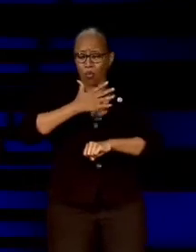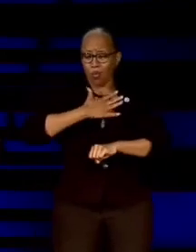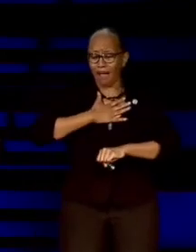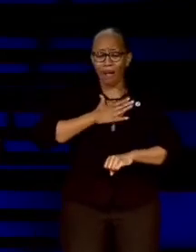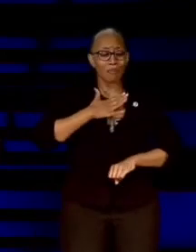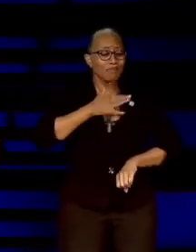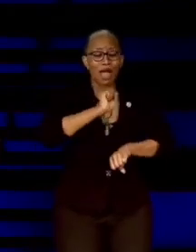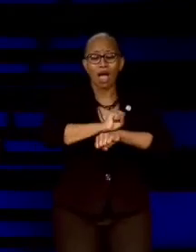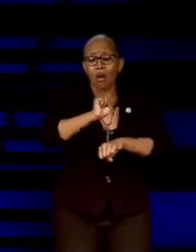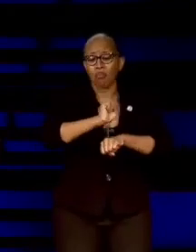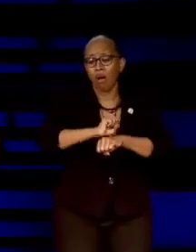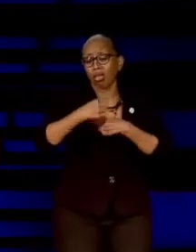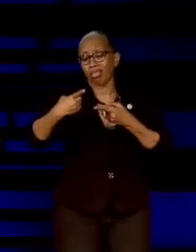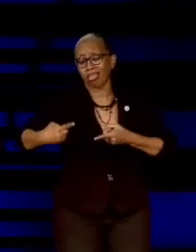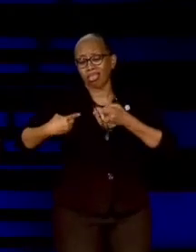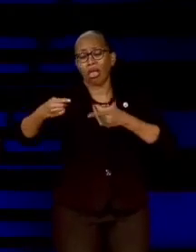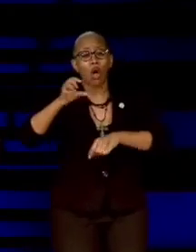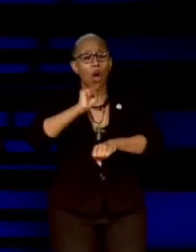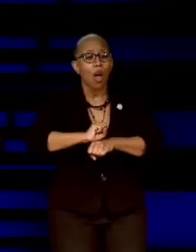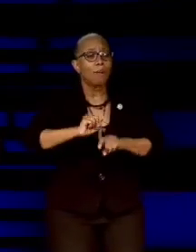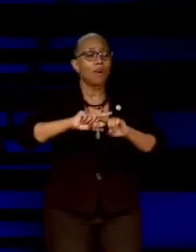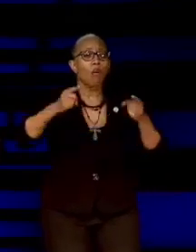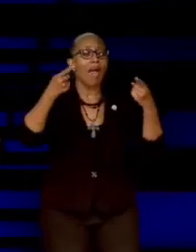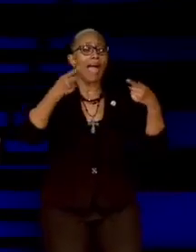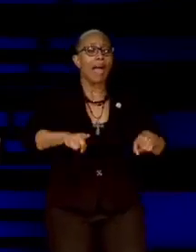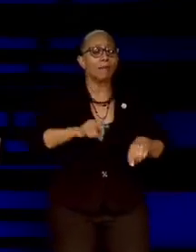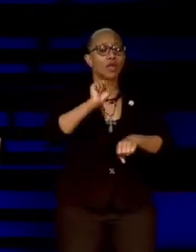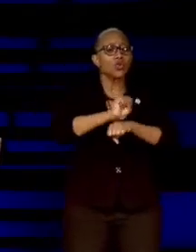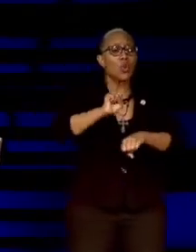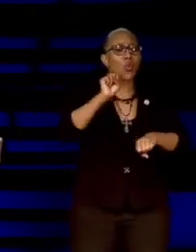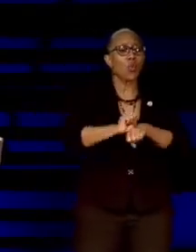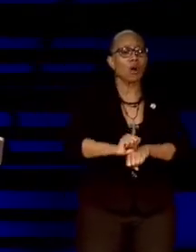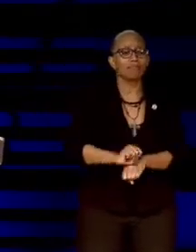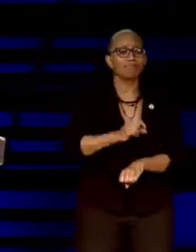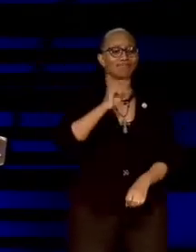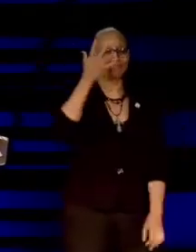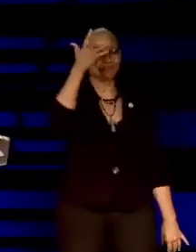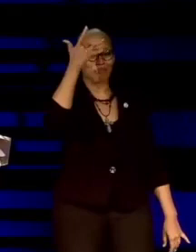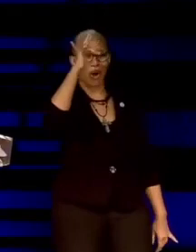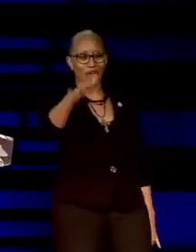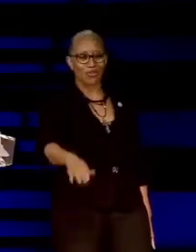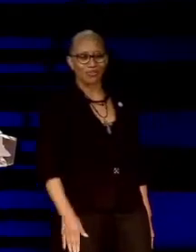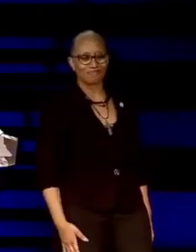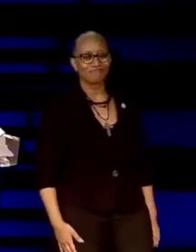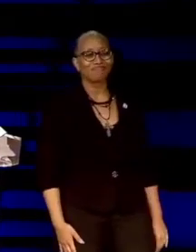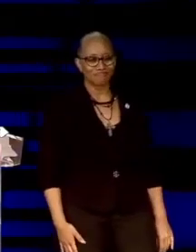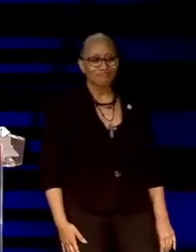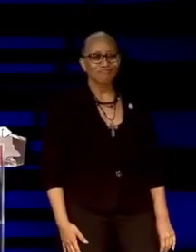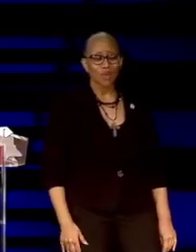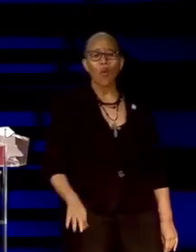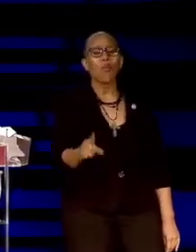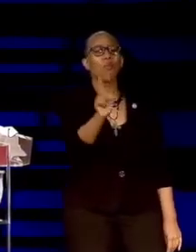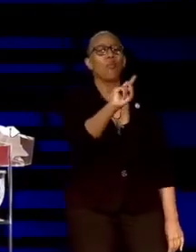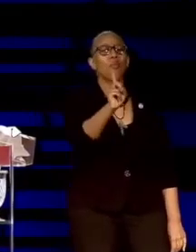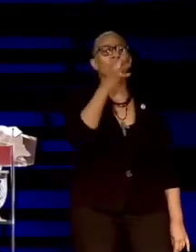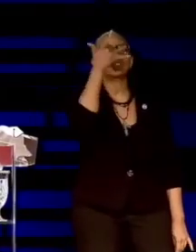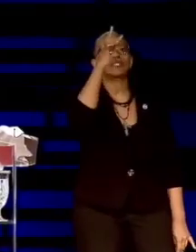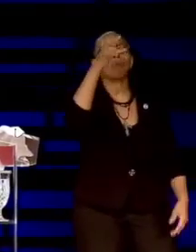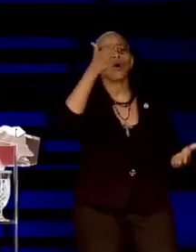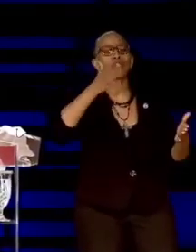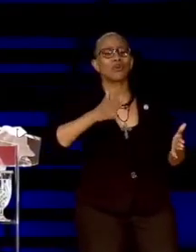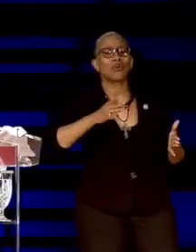not working harder, but you're going to start working. I wish I had some smart workers in the